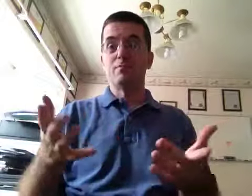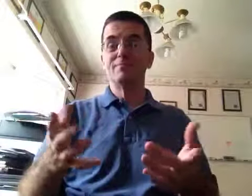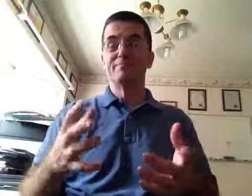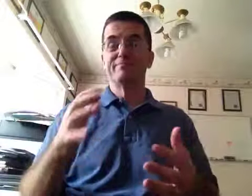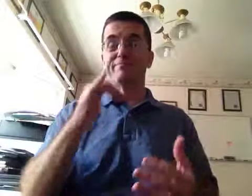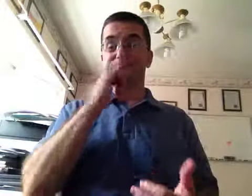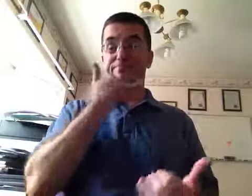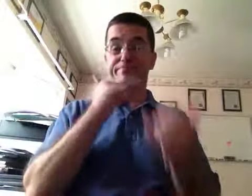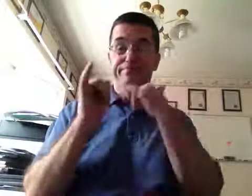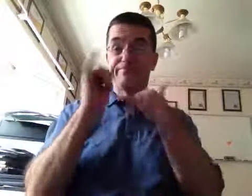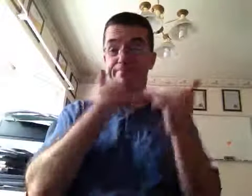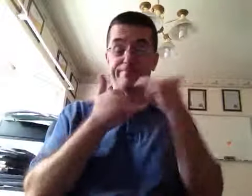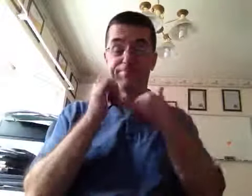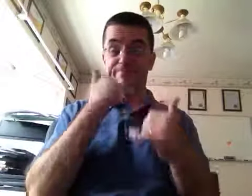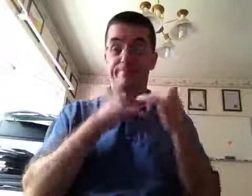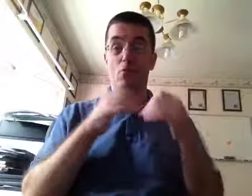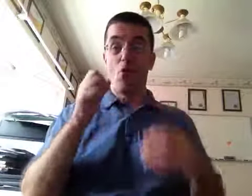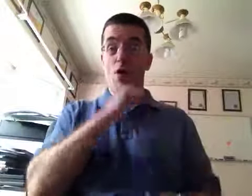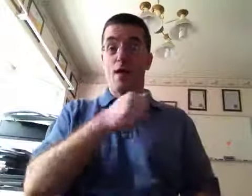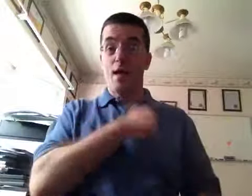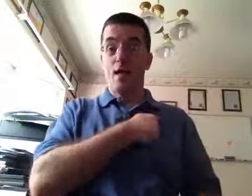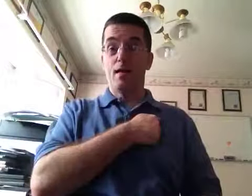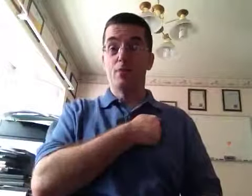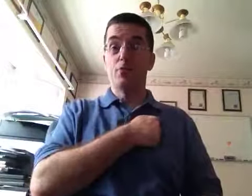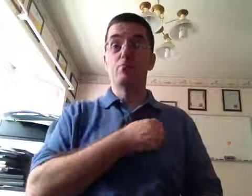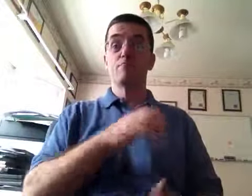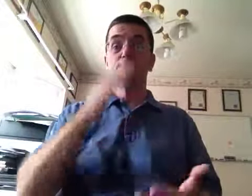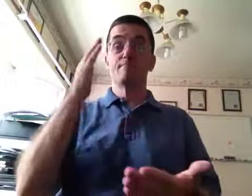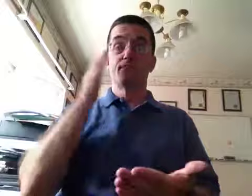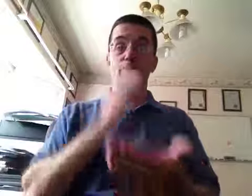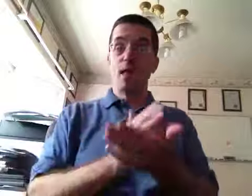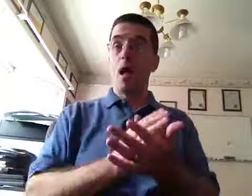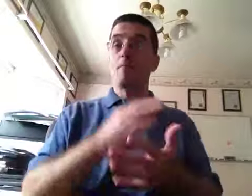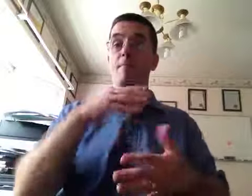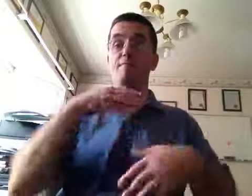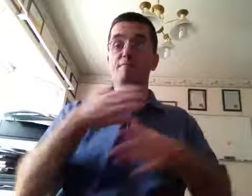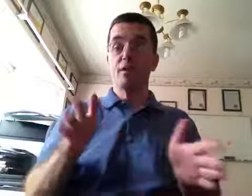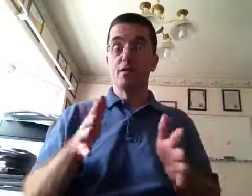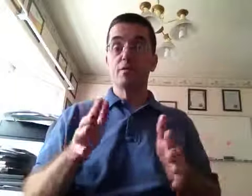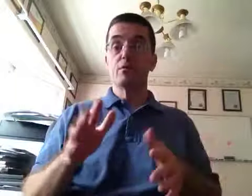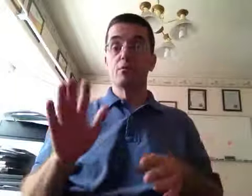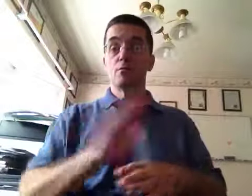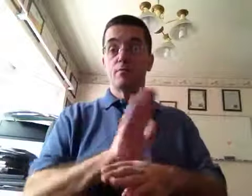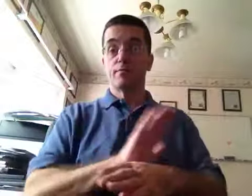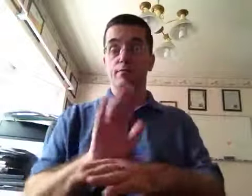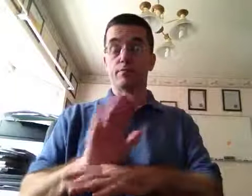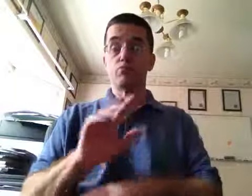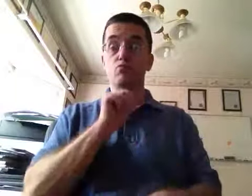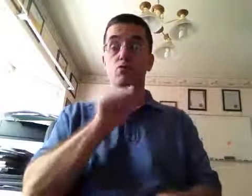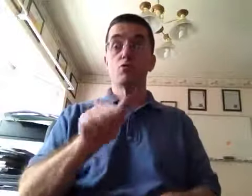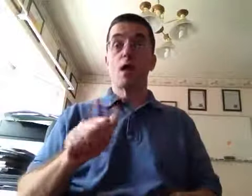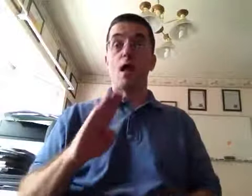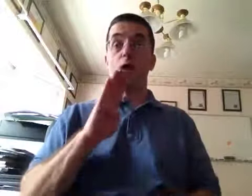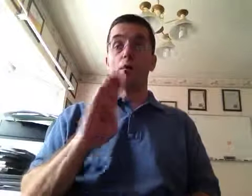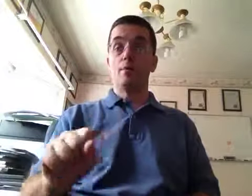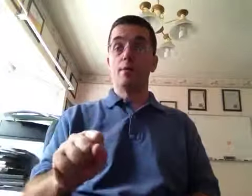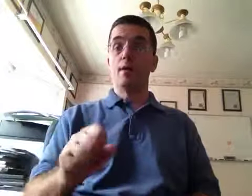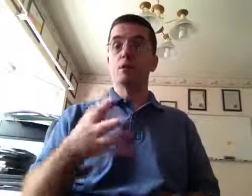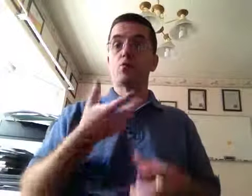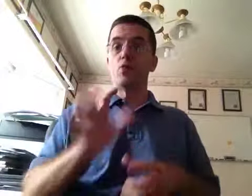over. I'm sorry. I'm going to go ahead and tell you. The marketplace no longer tolerates your BS. You're going to have to